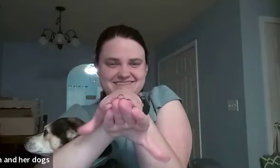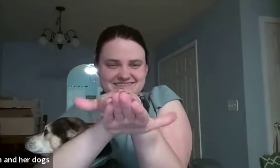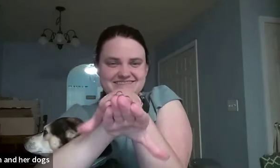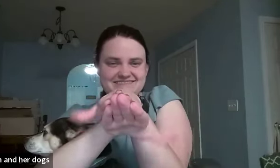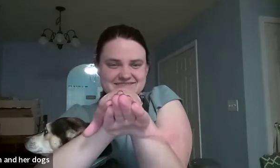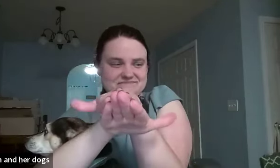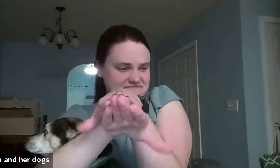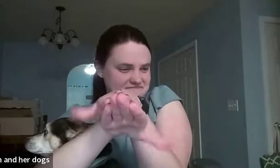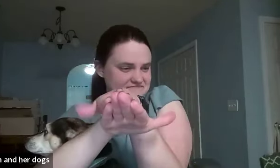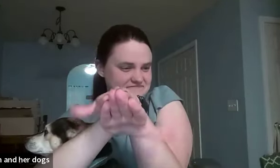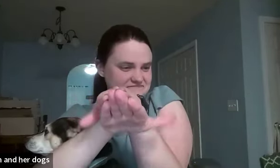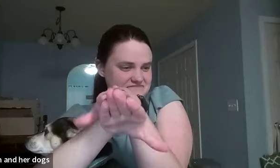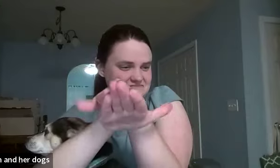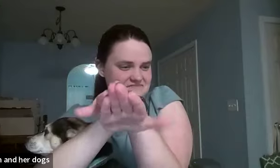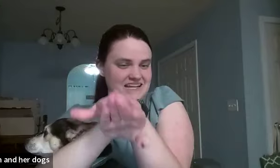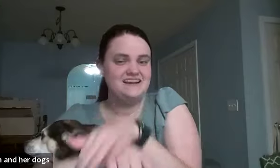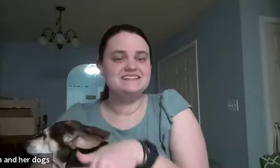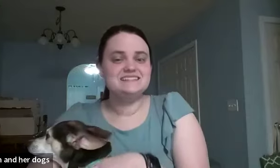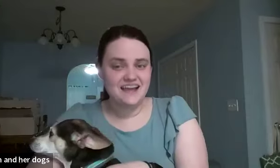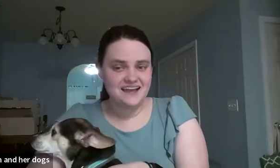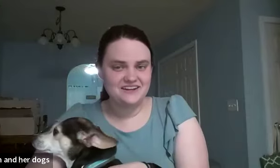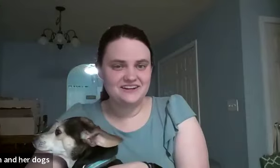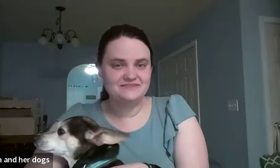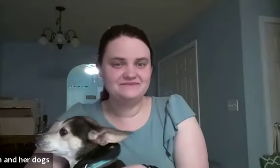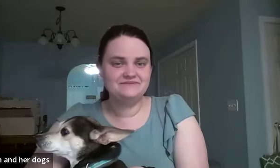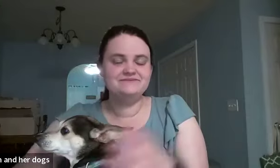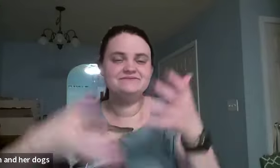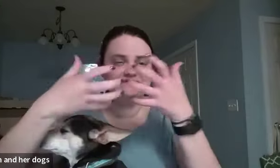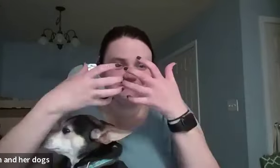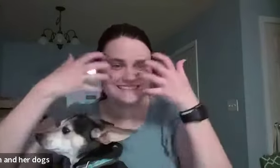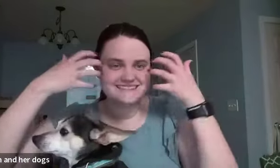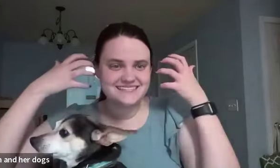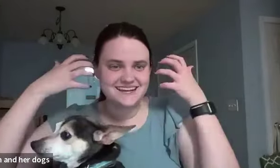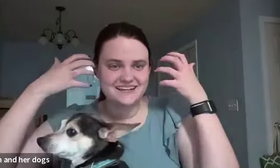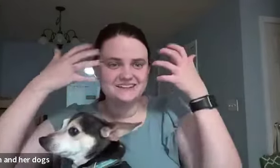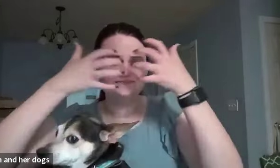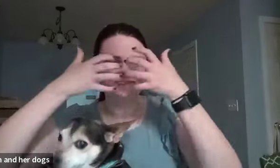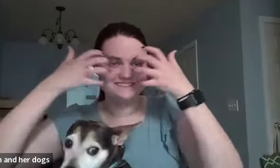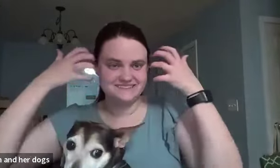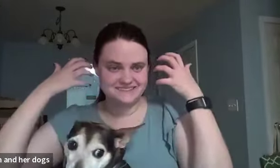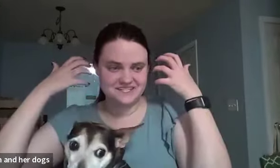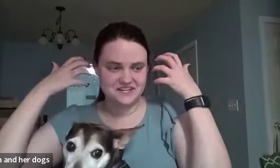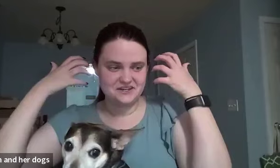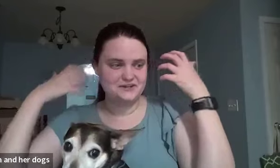Tiger, tiger,